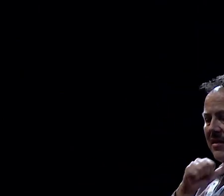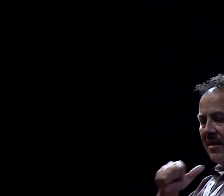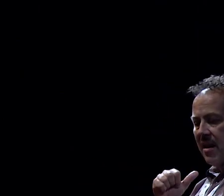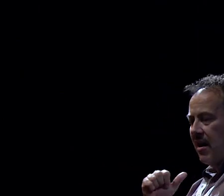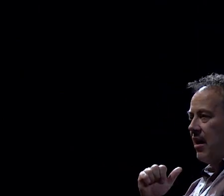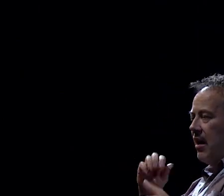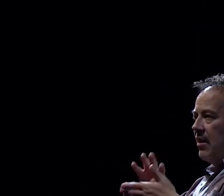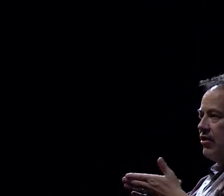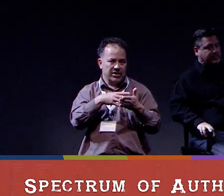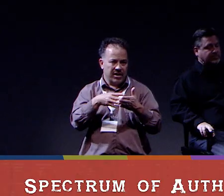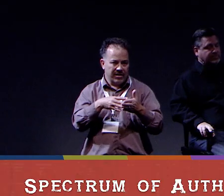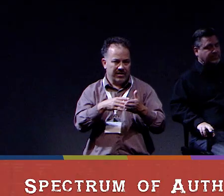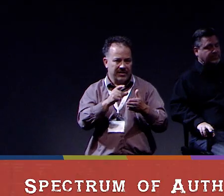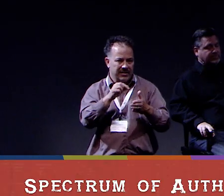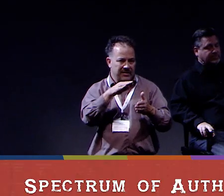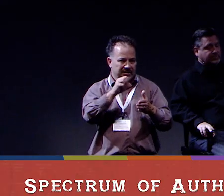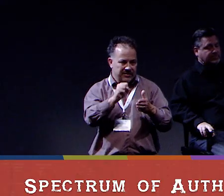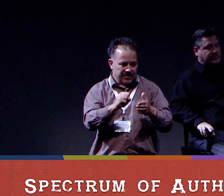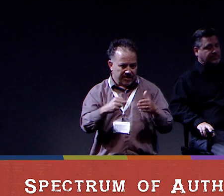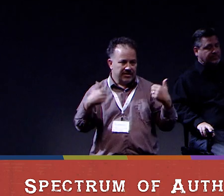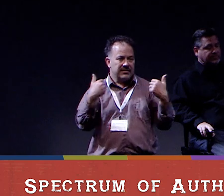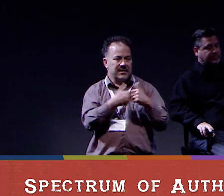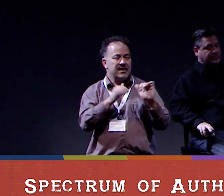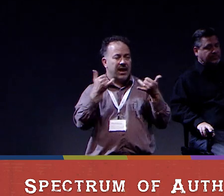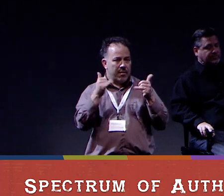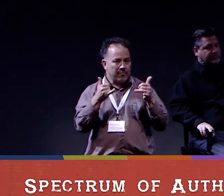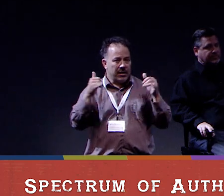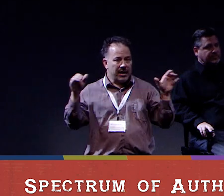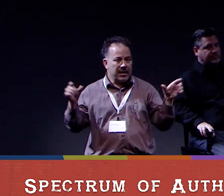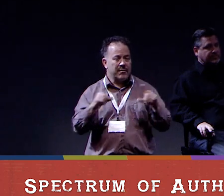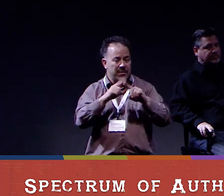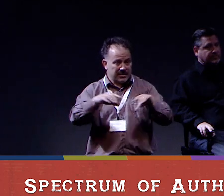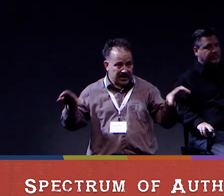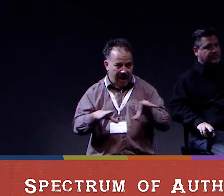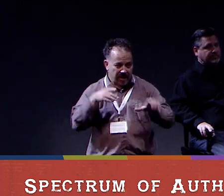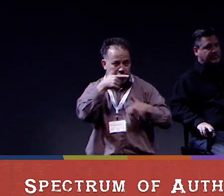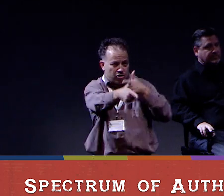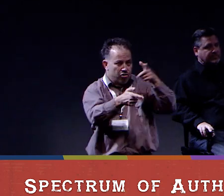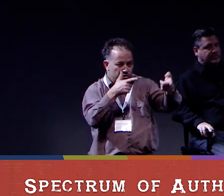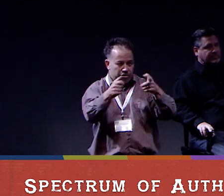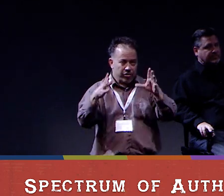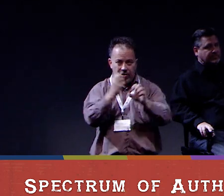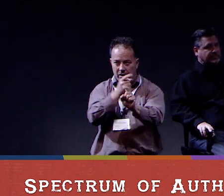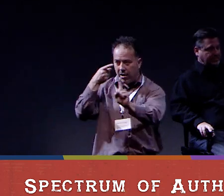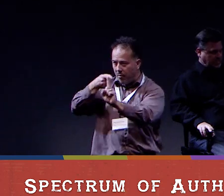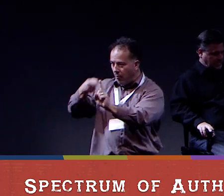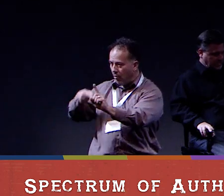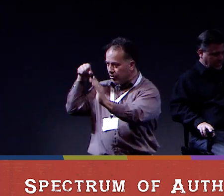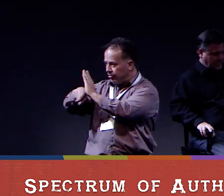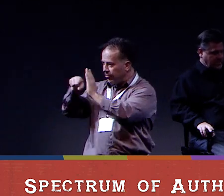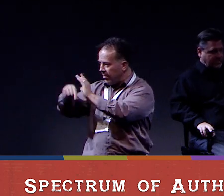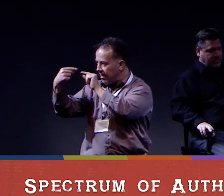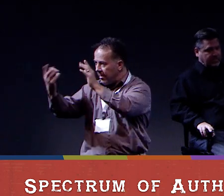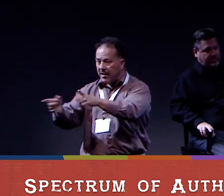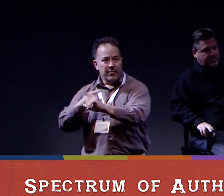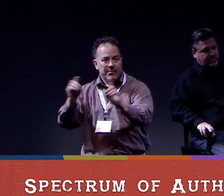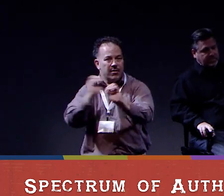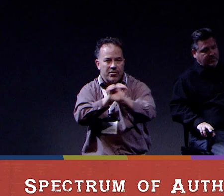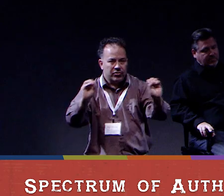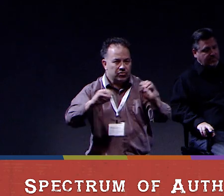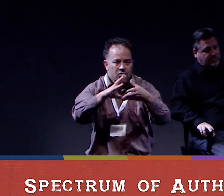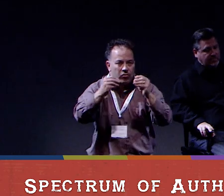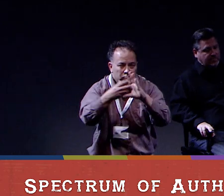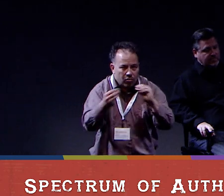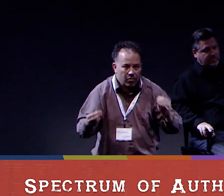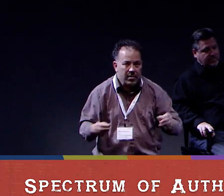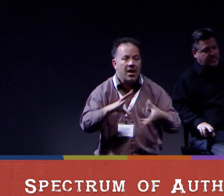popular game series. The gameplay is very much action-based. You're shooting, you're getting points, you're killing enemies and all these things, but there's no story.